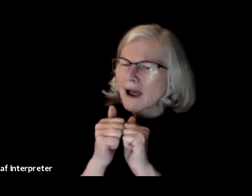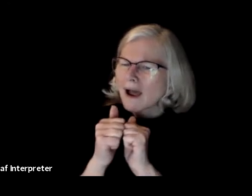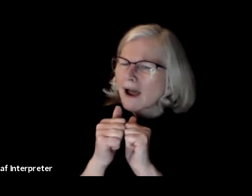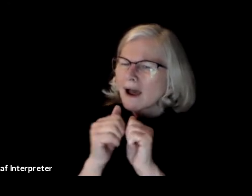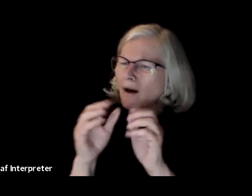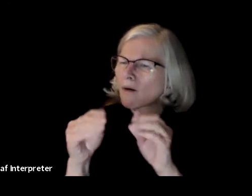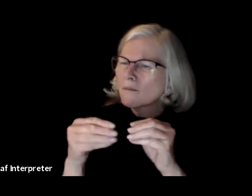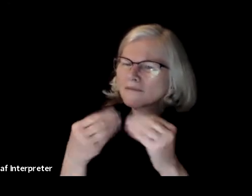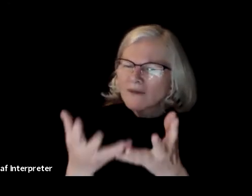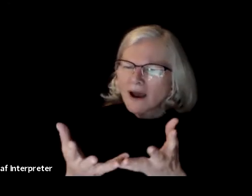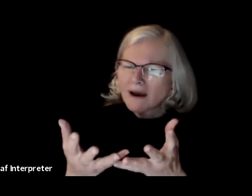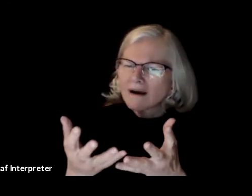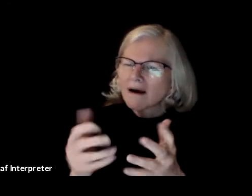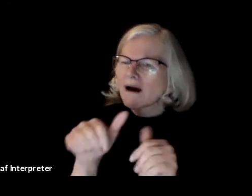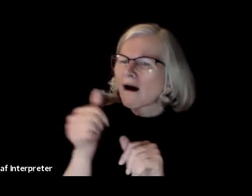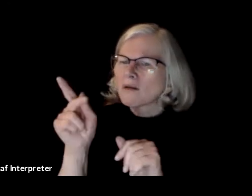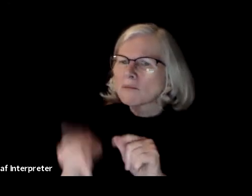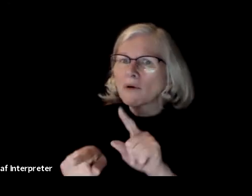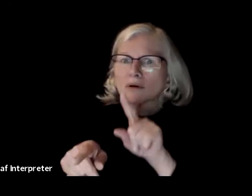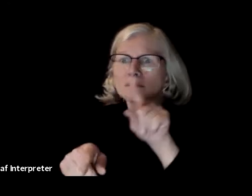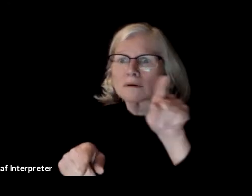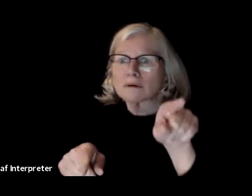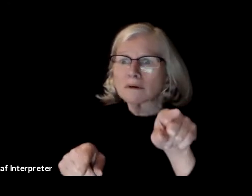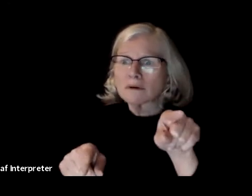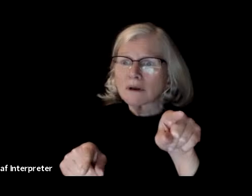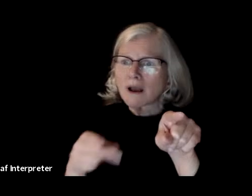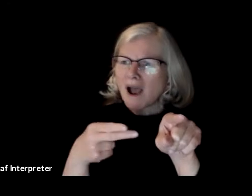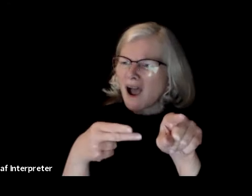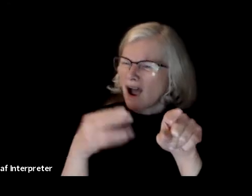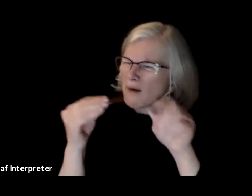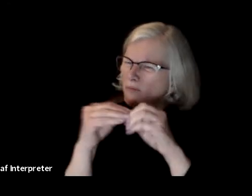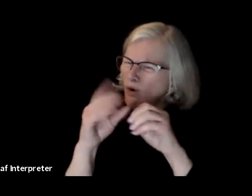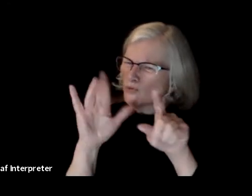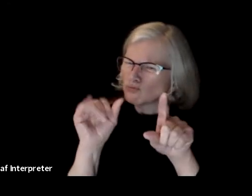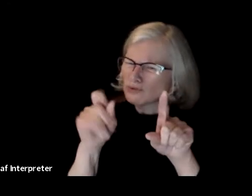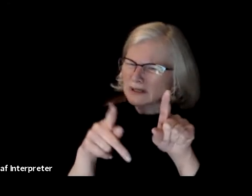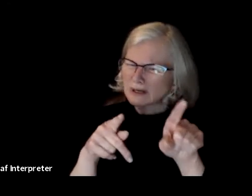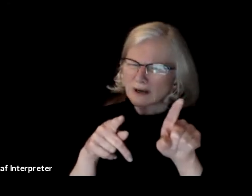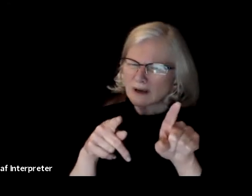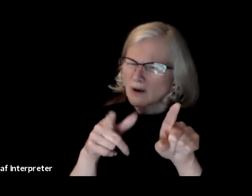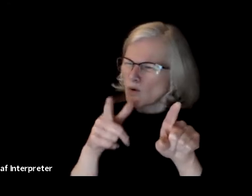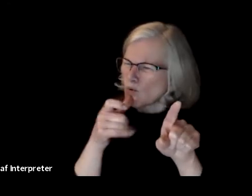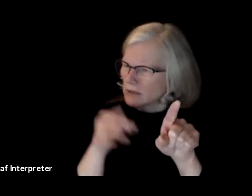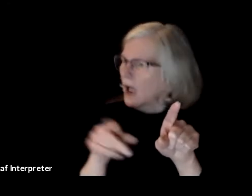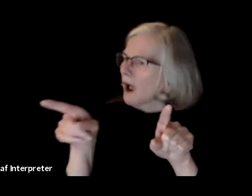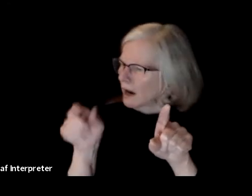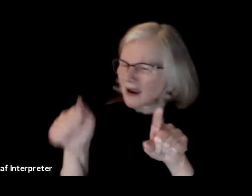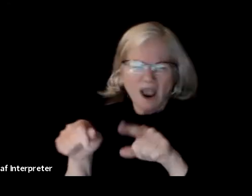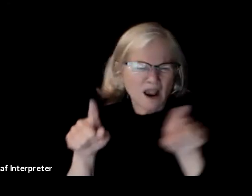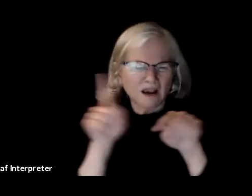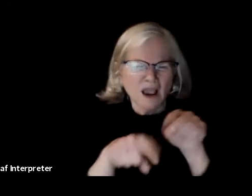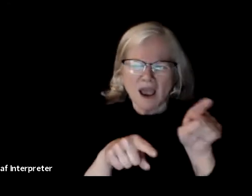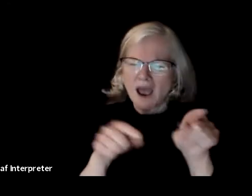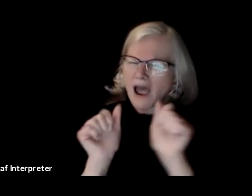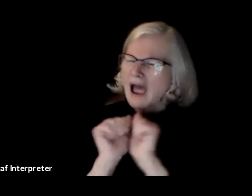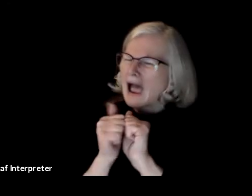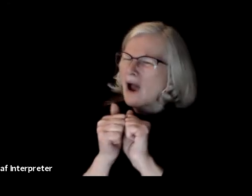patient might be at higher risk? Is it the actual provider? Is it the state of Minnesota, or somewhere in